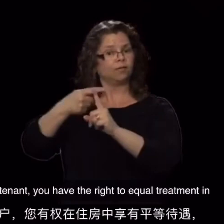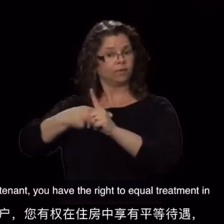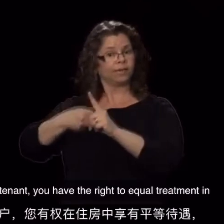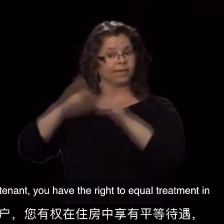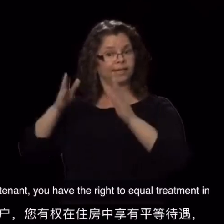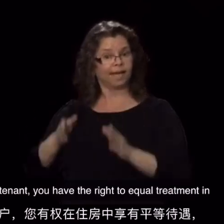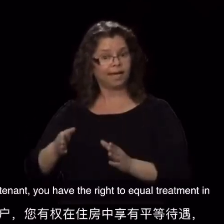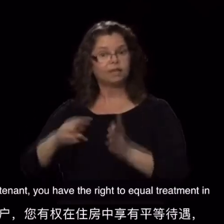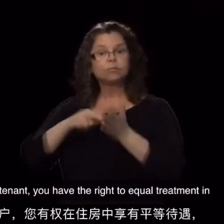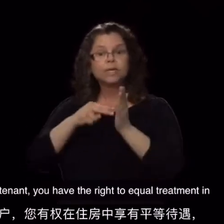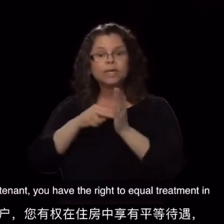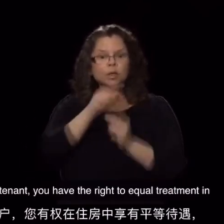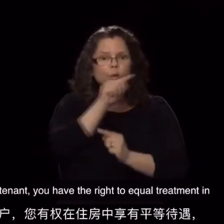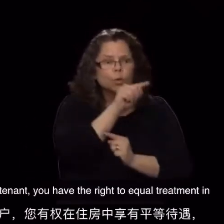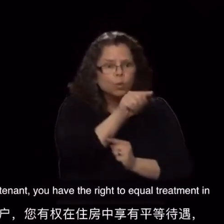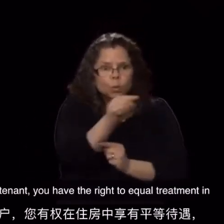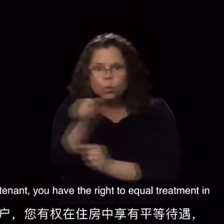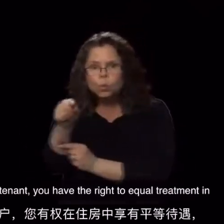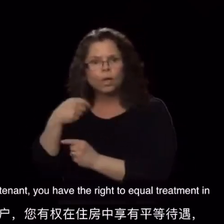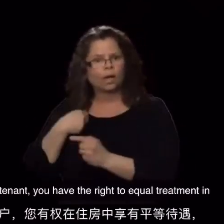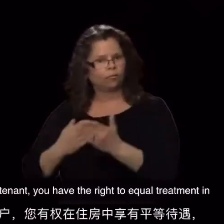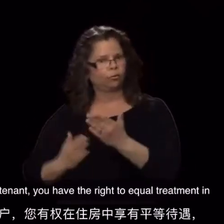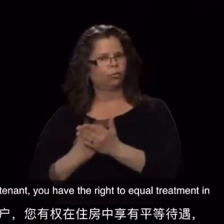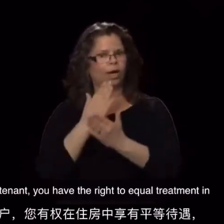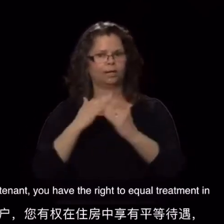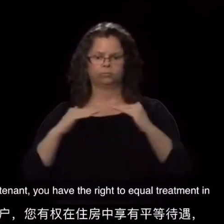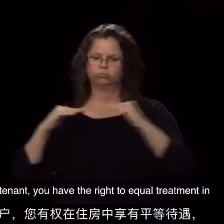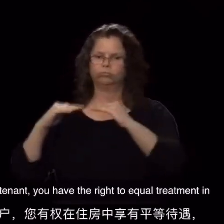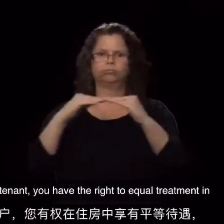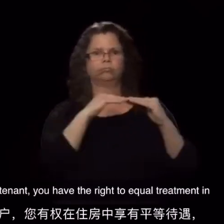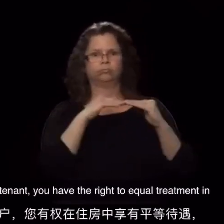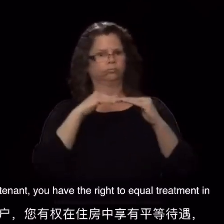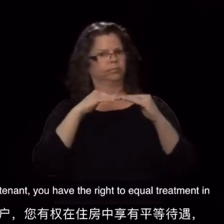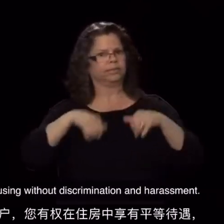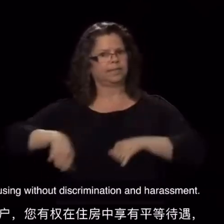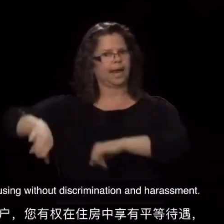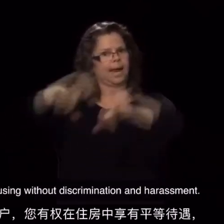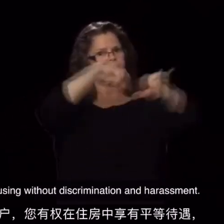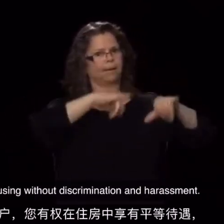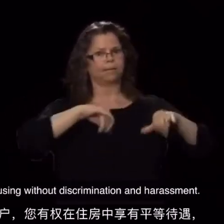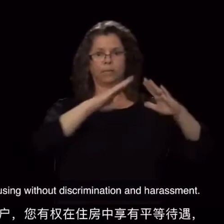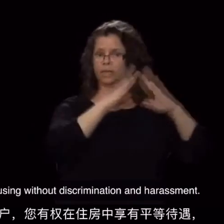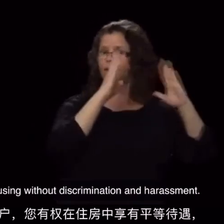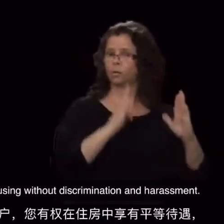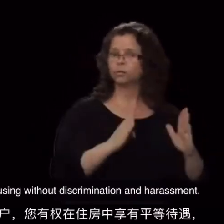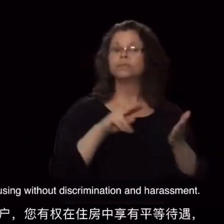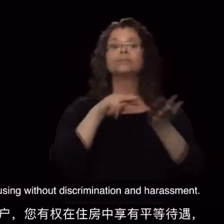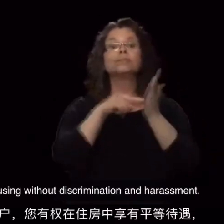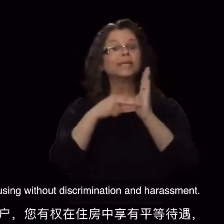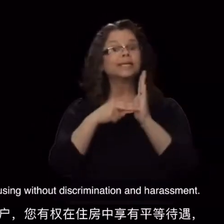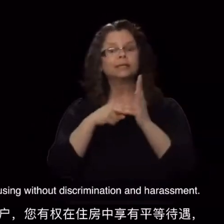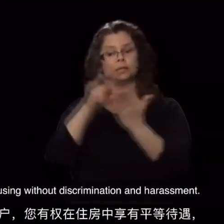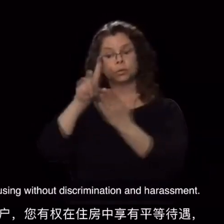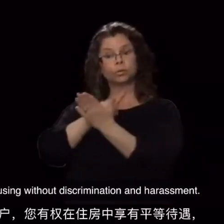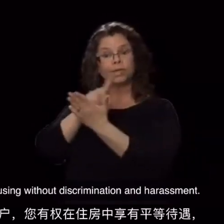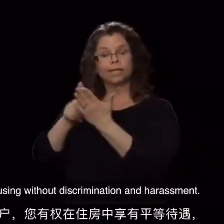As a tenant, you have the right to equal treatment in housing, without